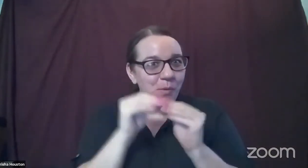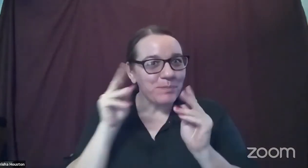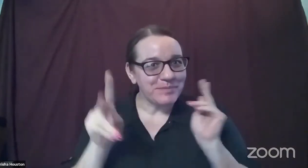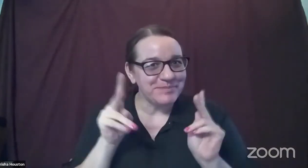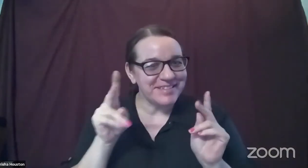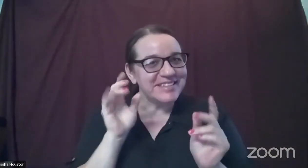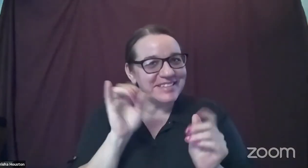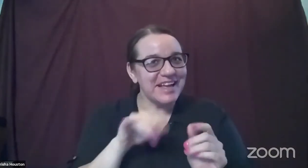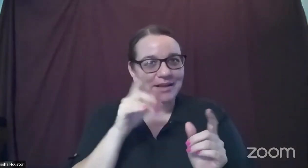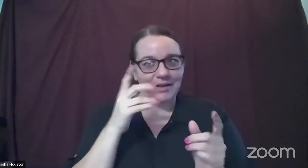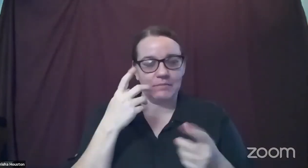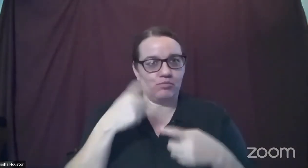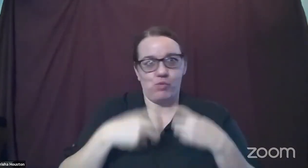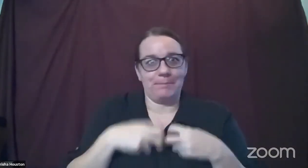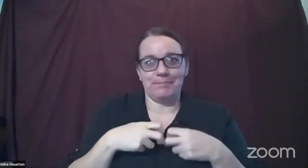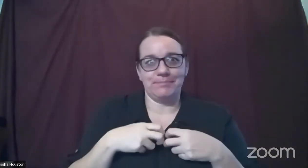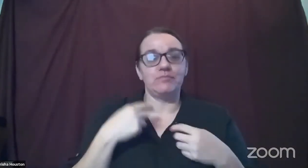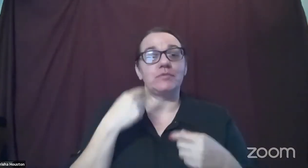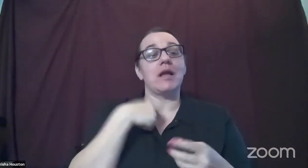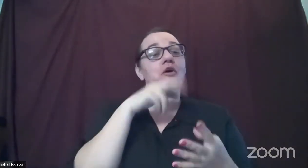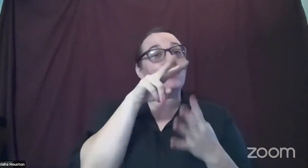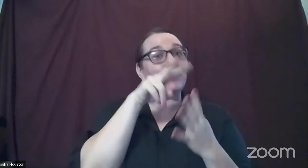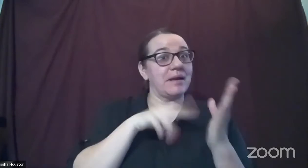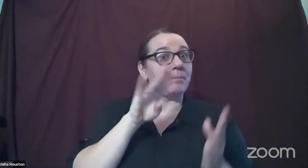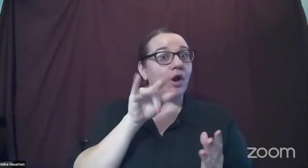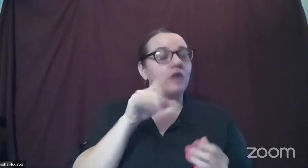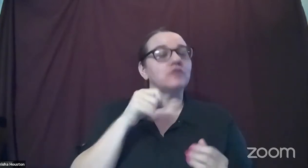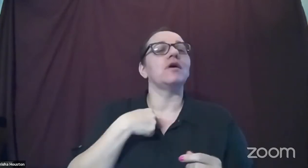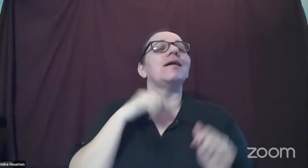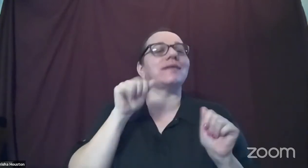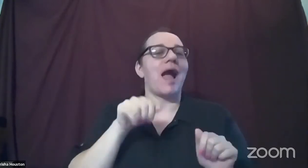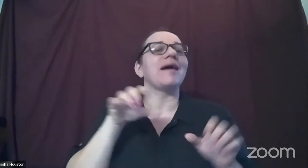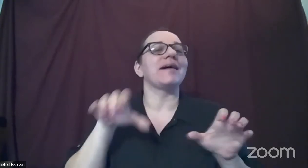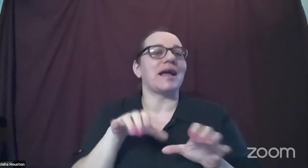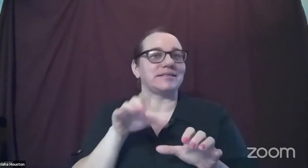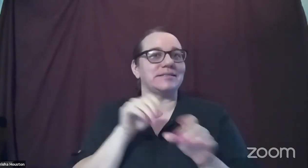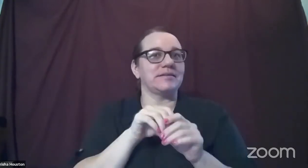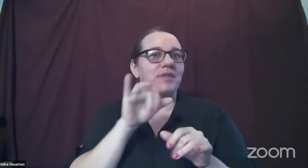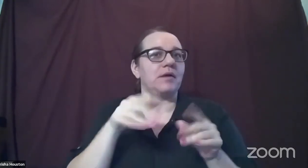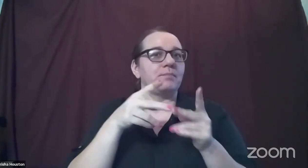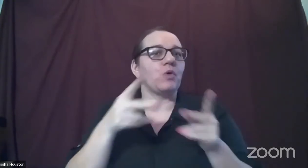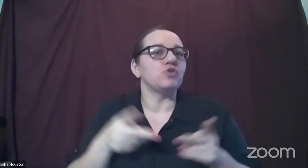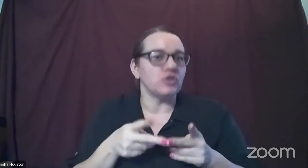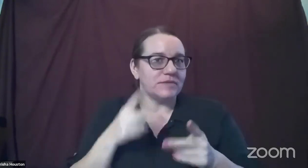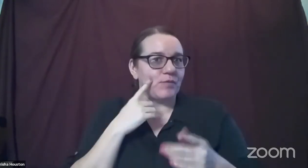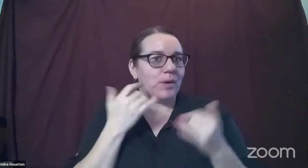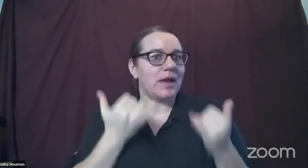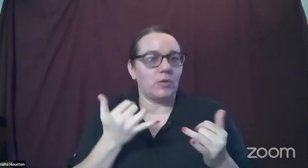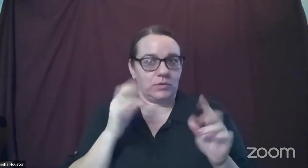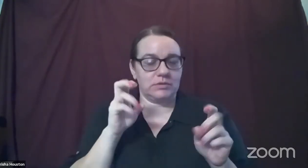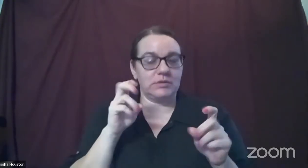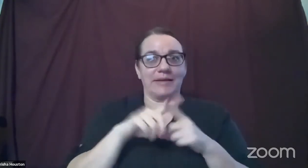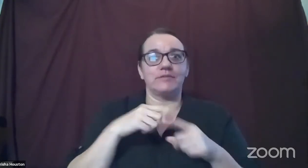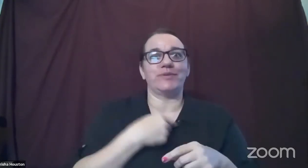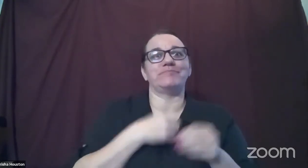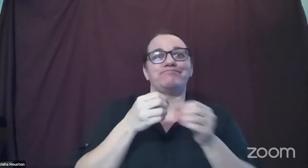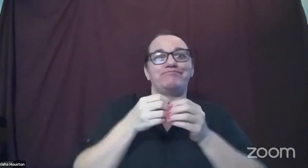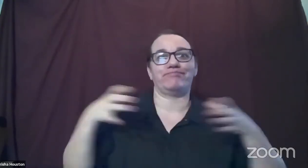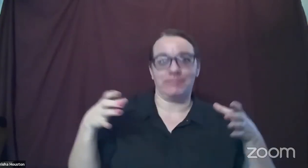And that's why we need more people, because we have had a problem in reviewing the bylaws. I can act in that position